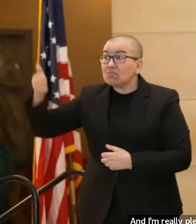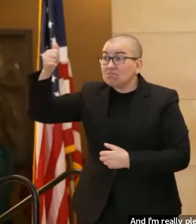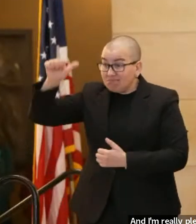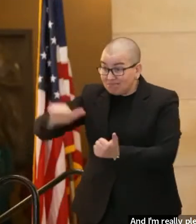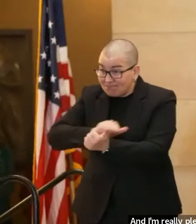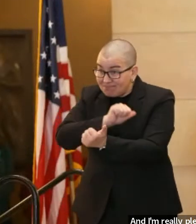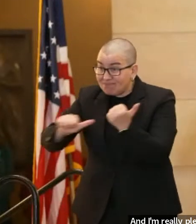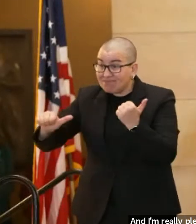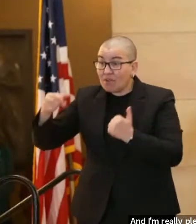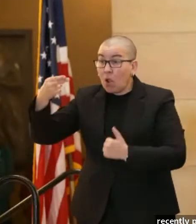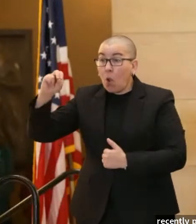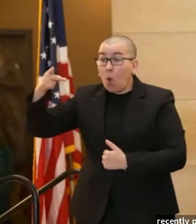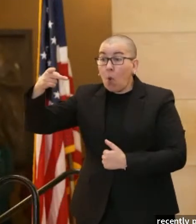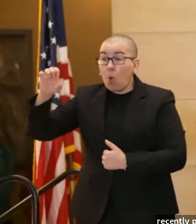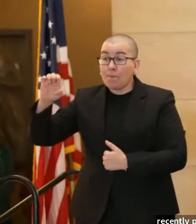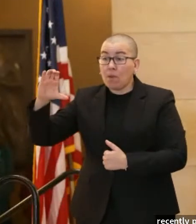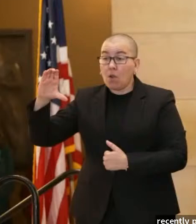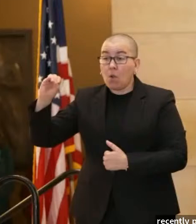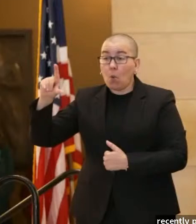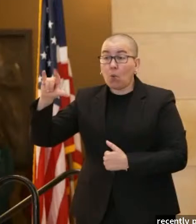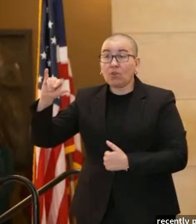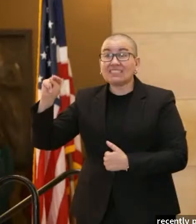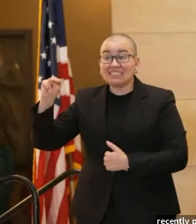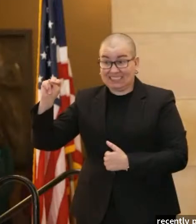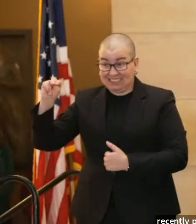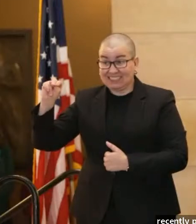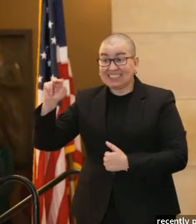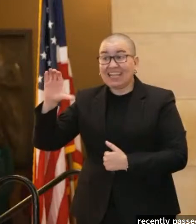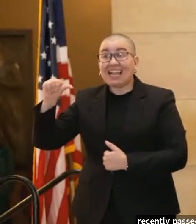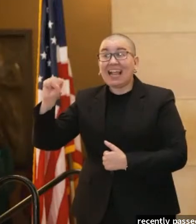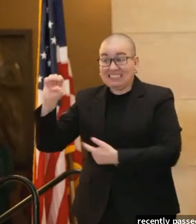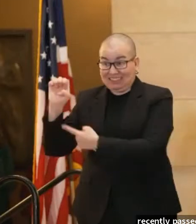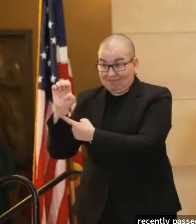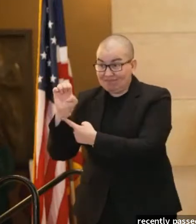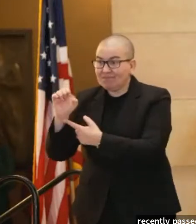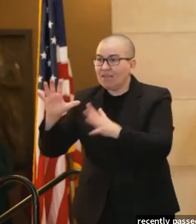to recognize the importance of victim privacy and confidentiality.